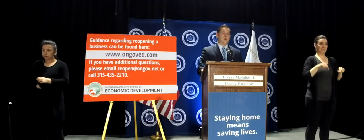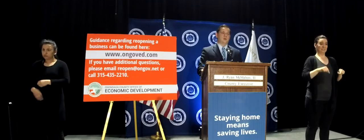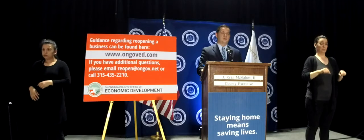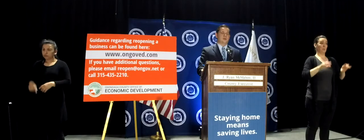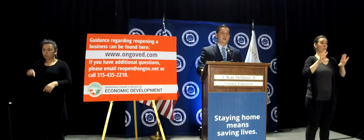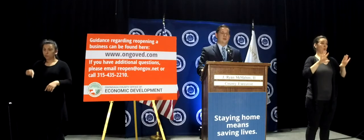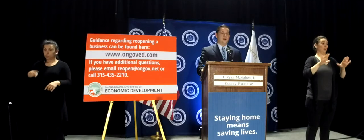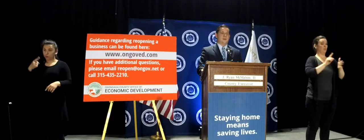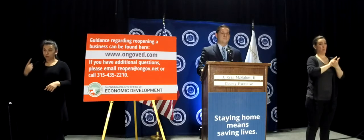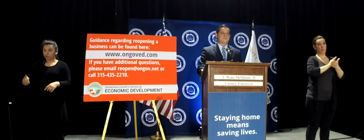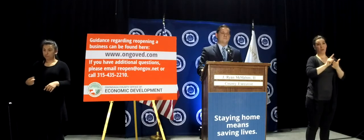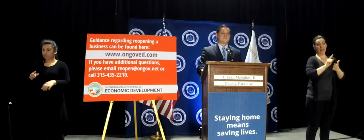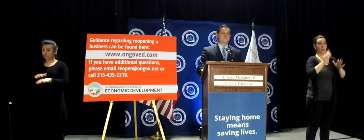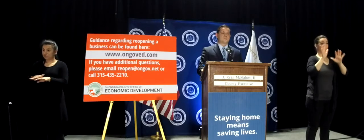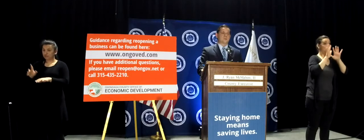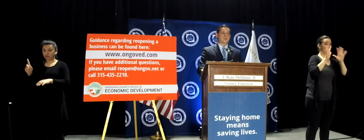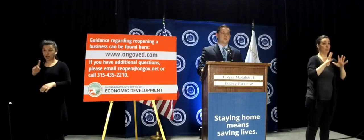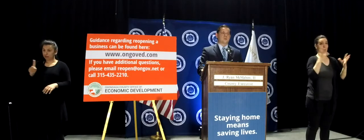So